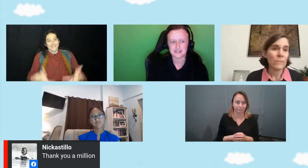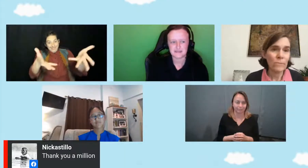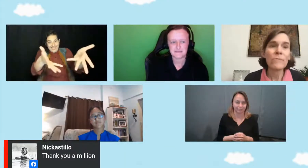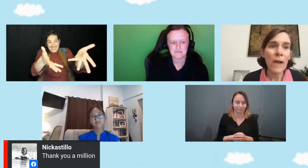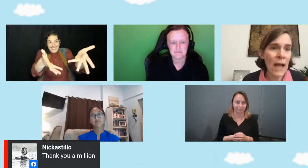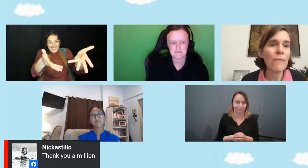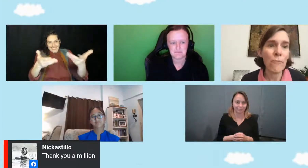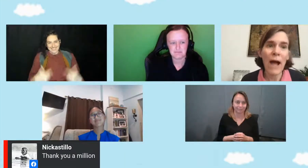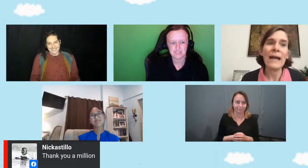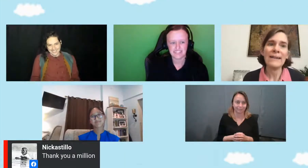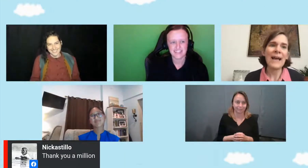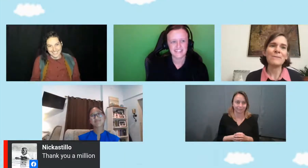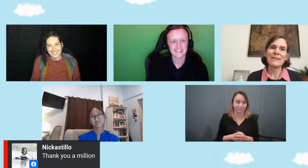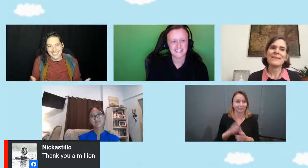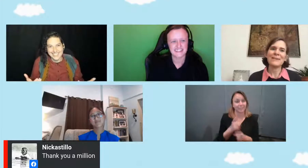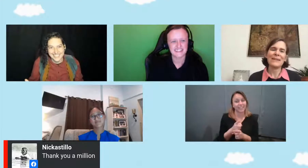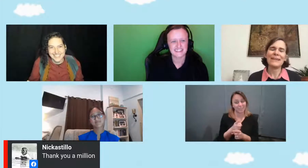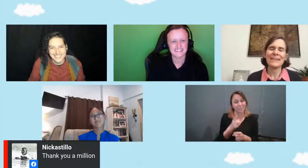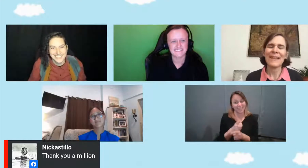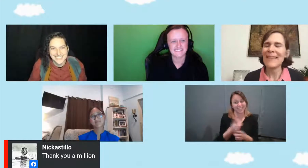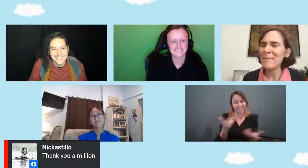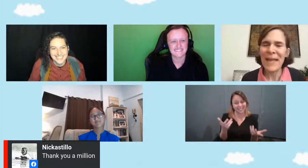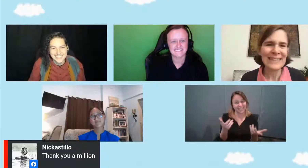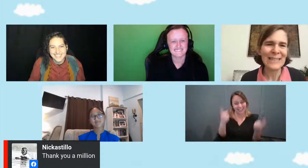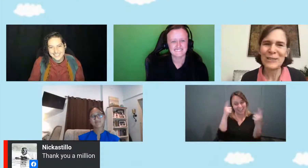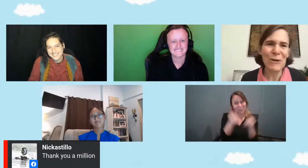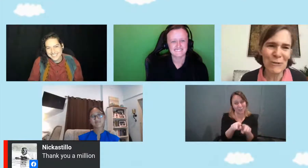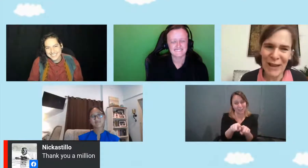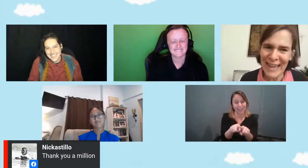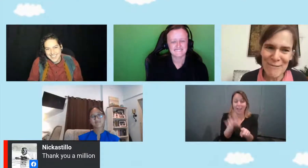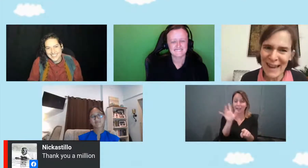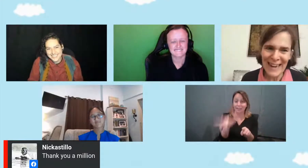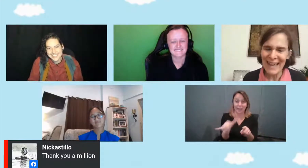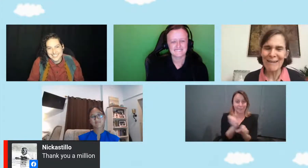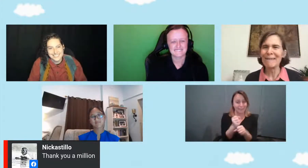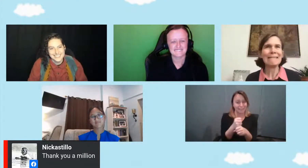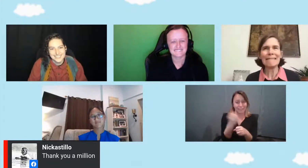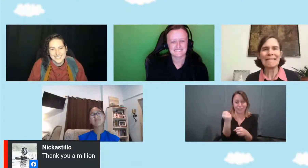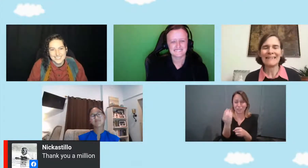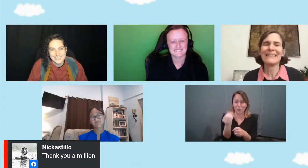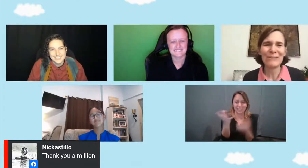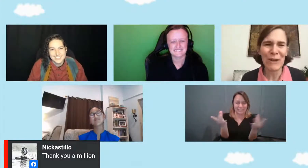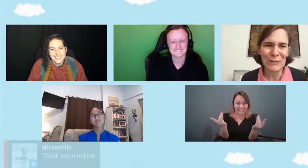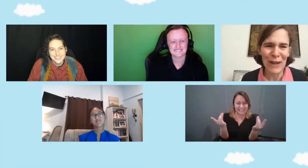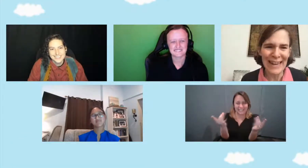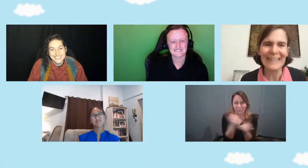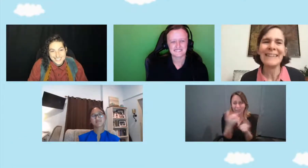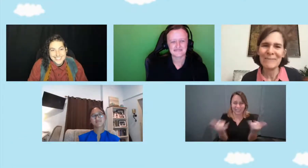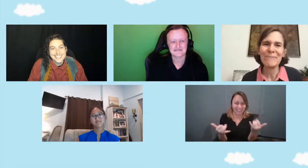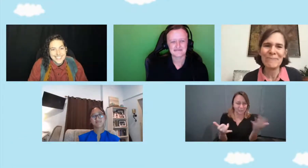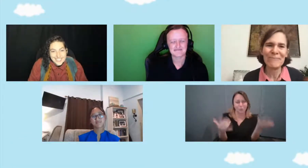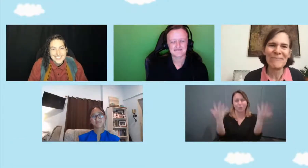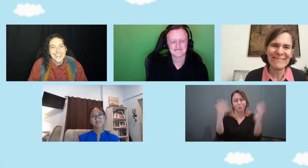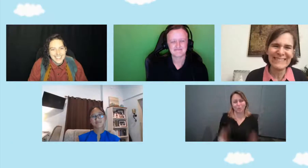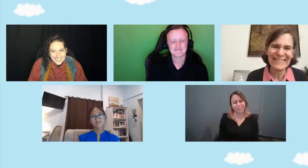these days. Right, absolutely. Yeah, that makes it so tricky right now. Oh,